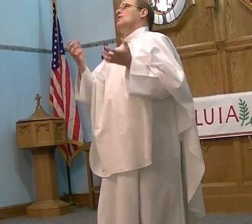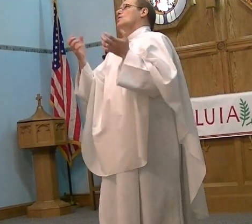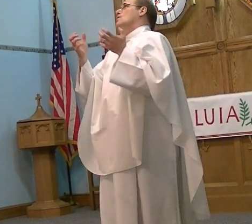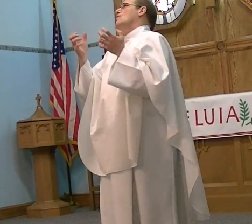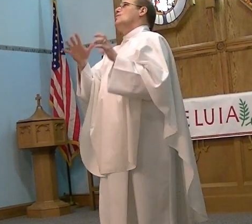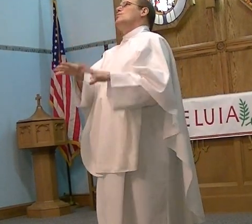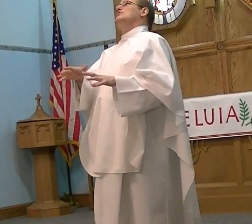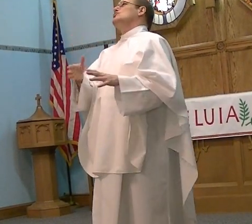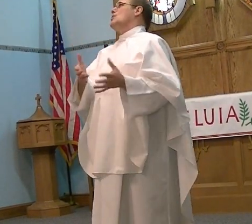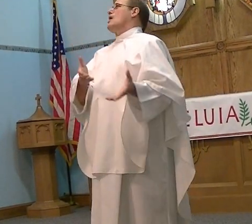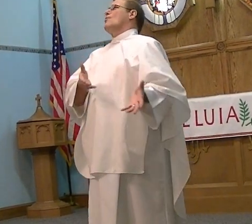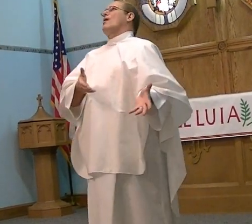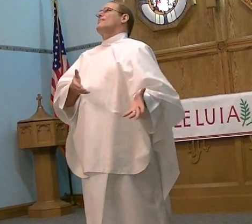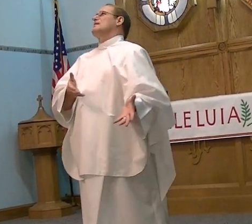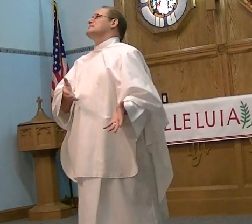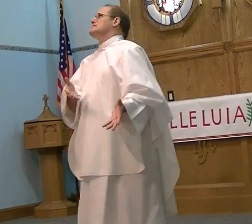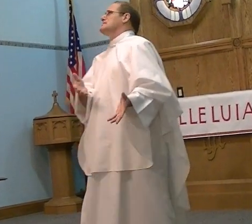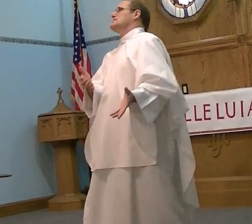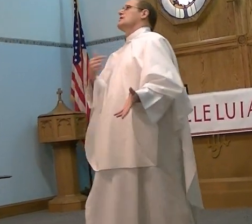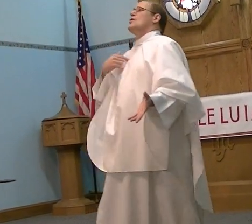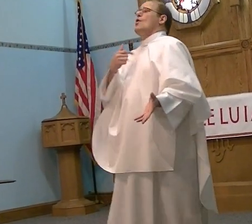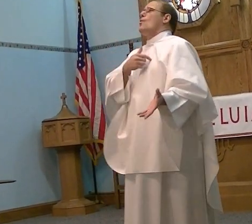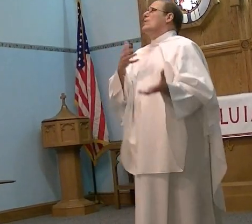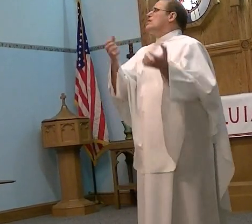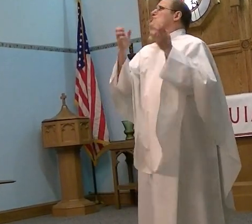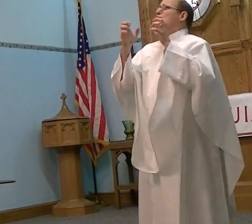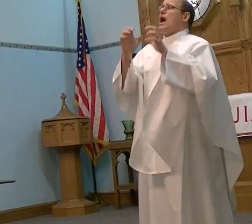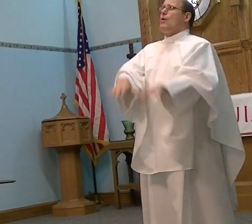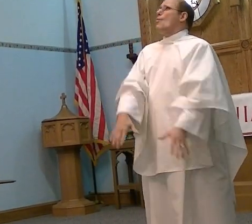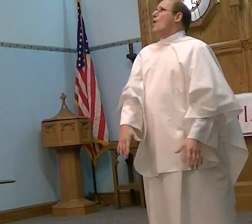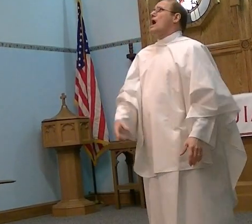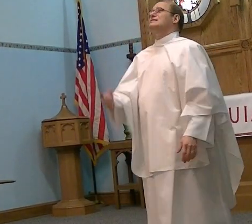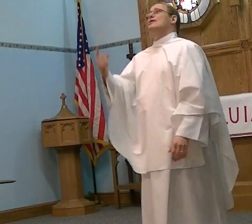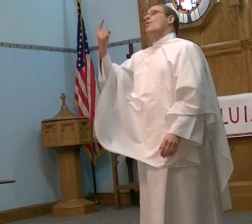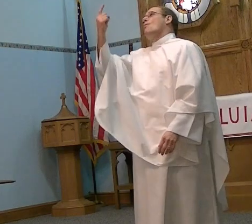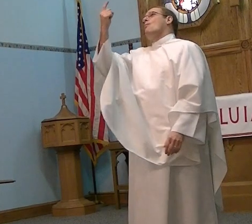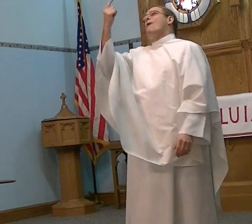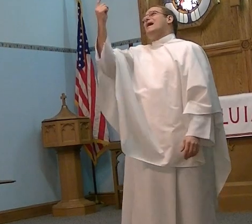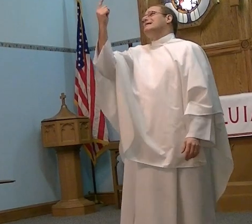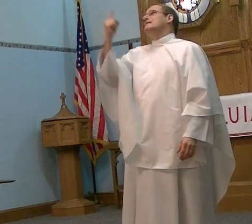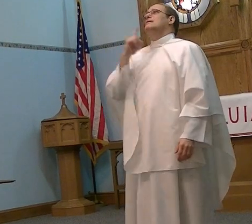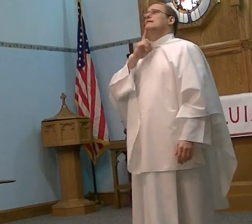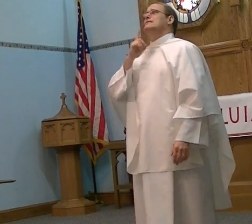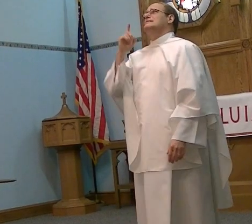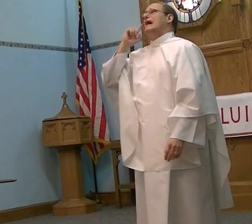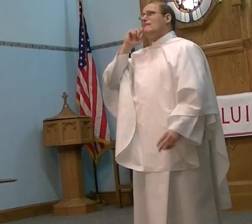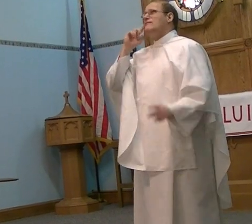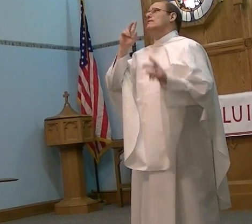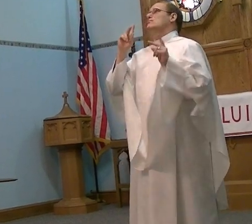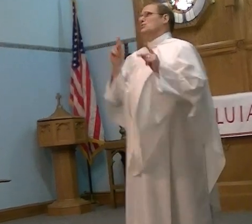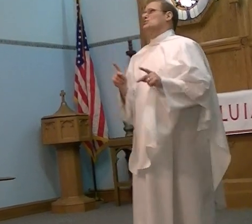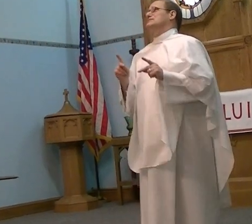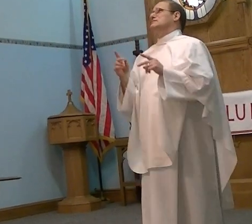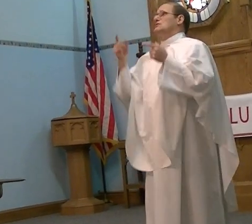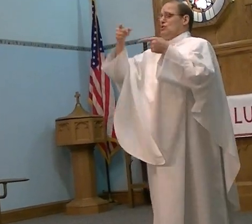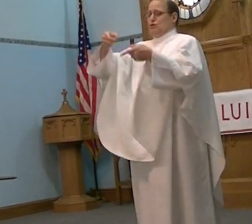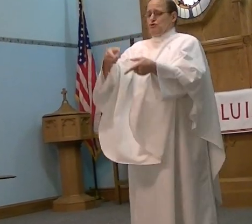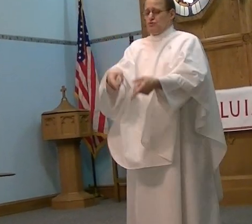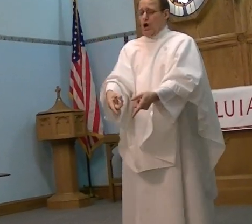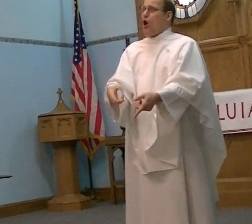We do not want this. We do not want one deaf person to go